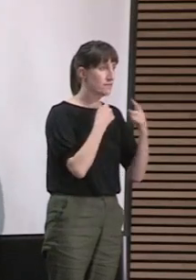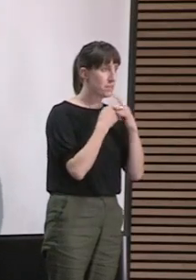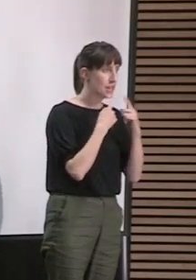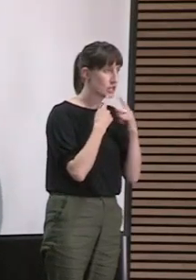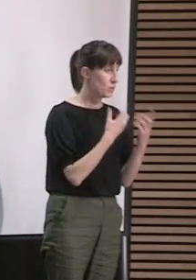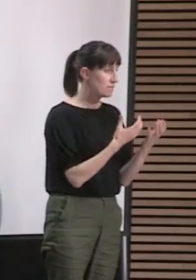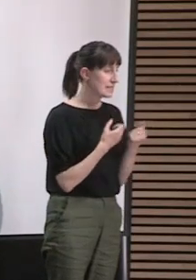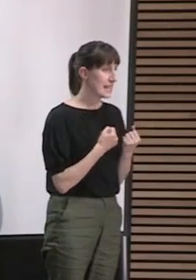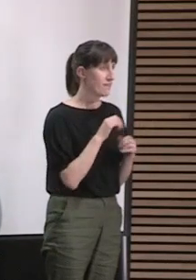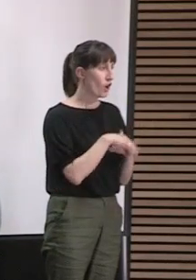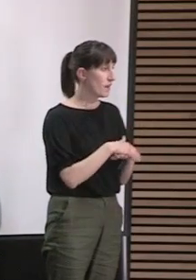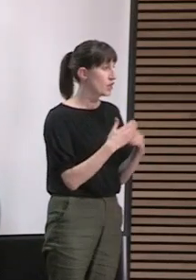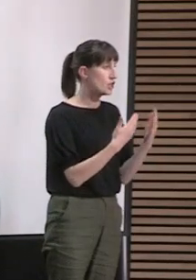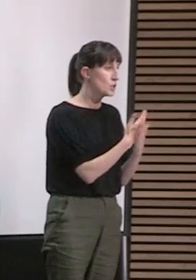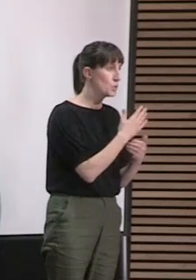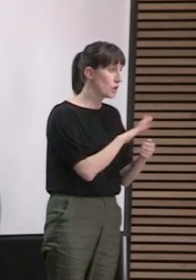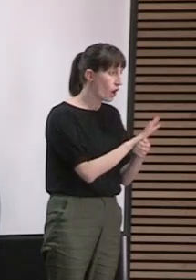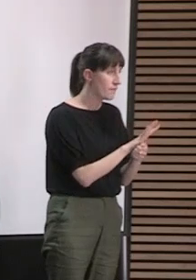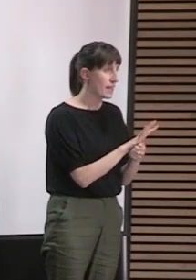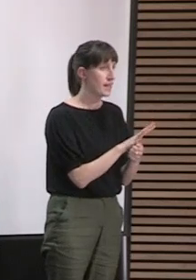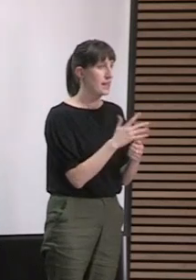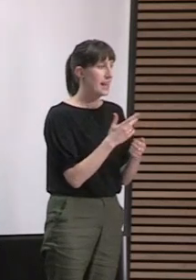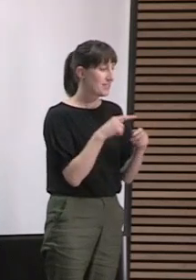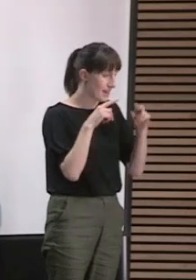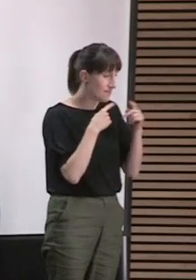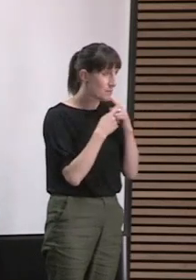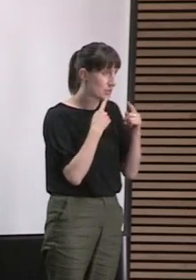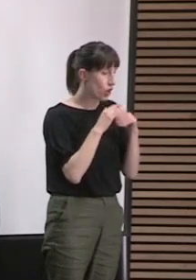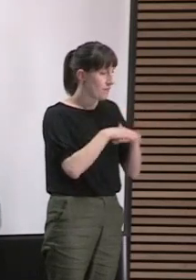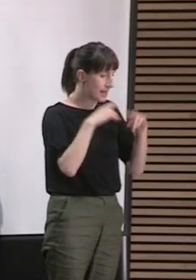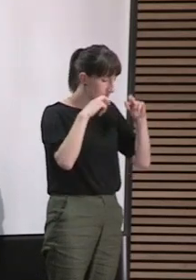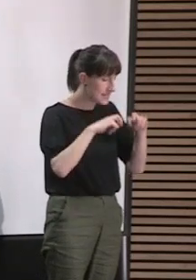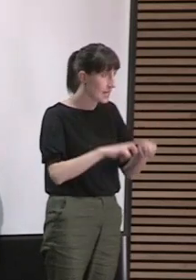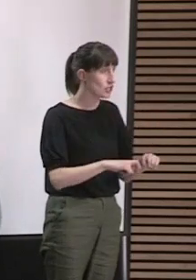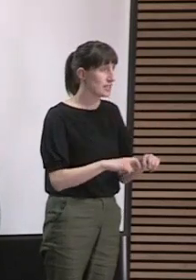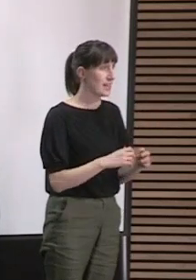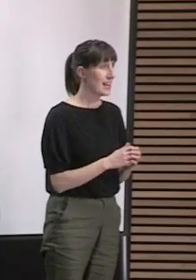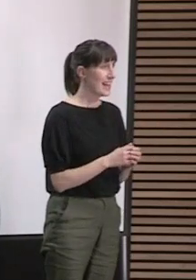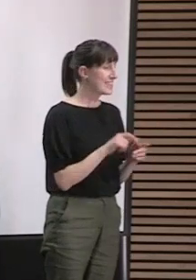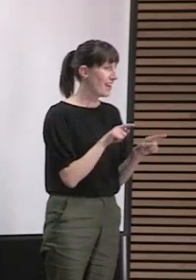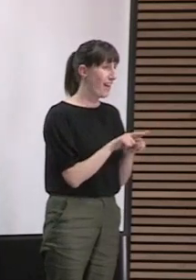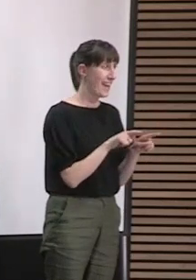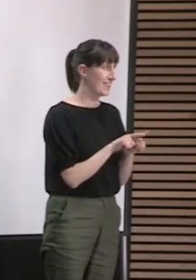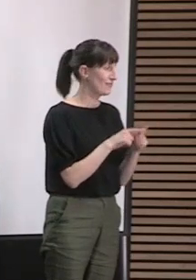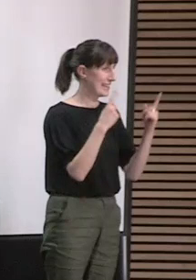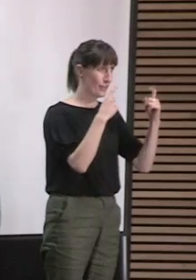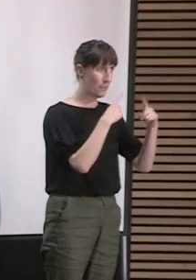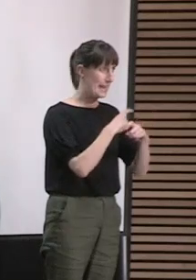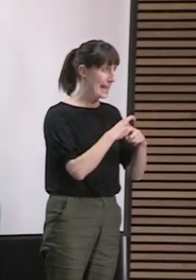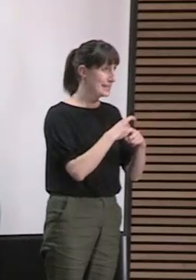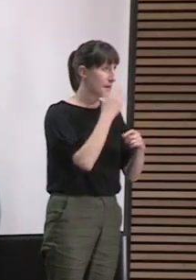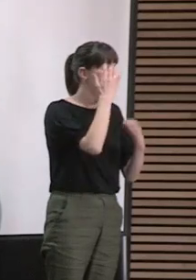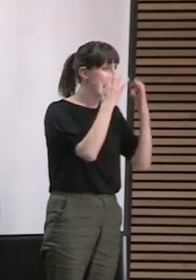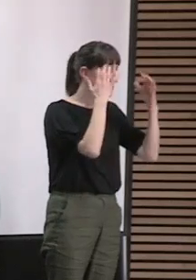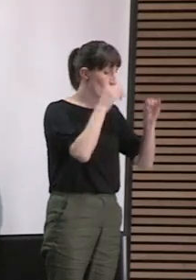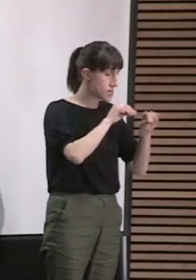around, new information about existing cases that are being investigated. And it is like trying to assemble a jigsaw puzzle, and each new piece